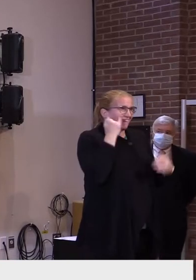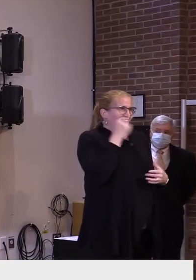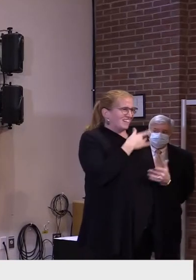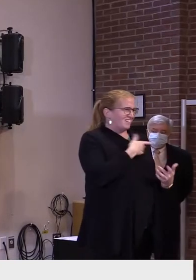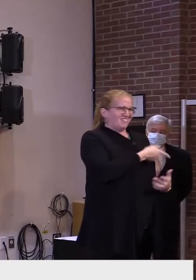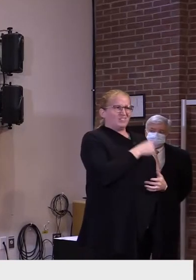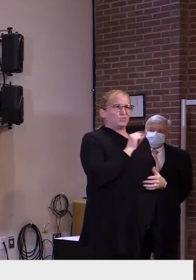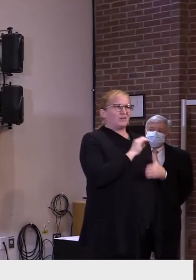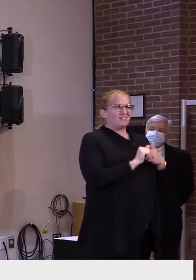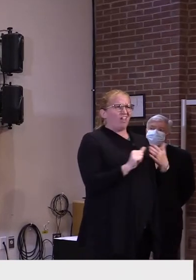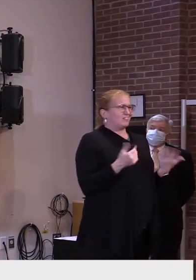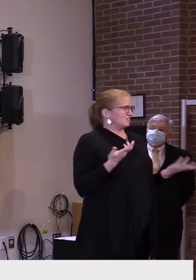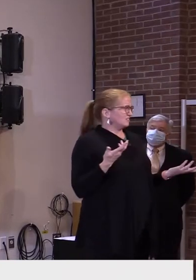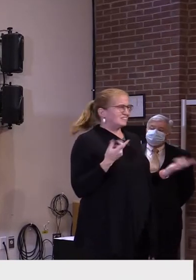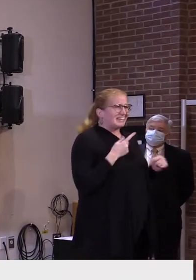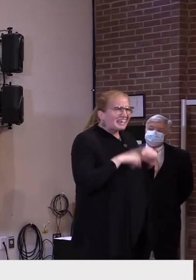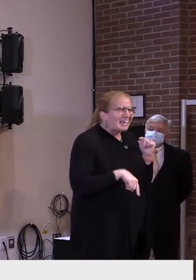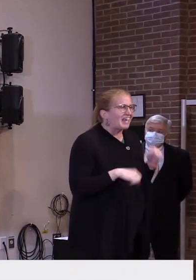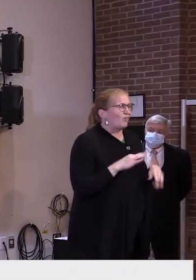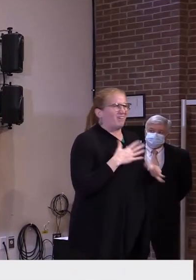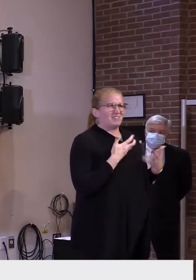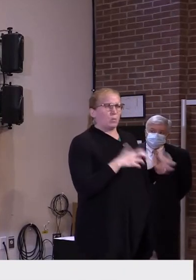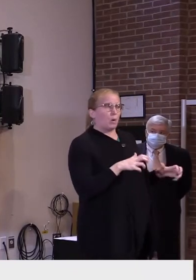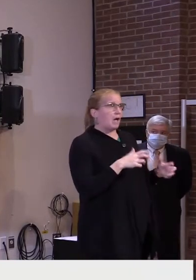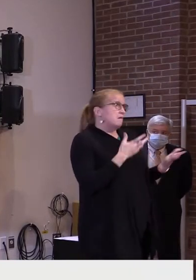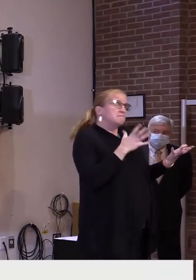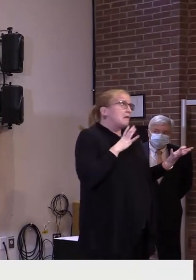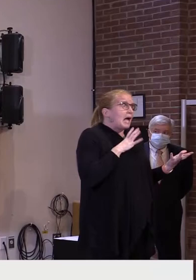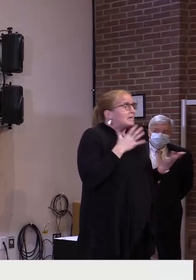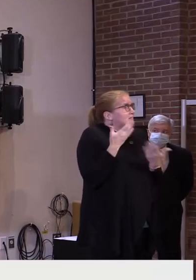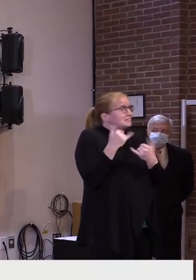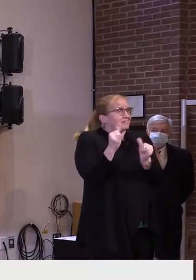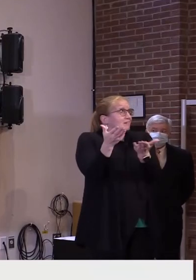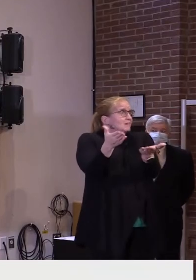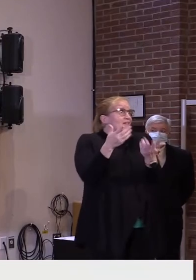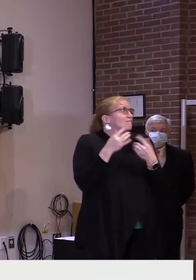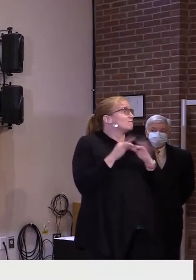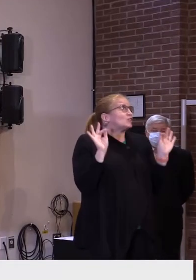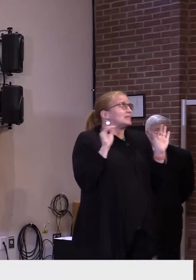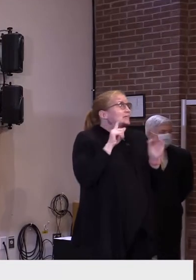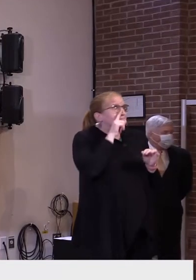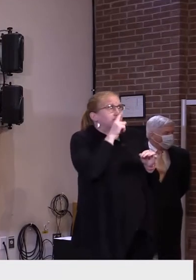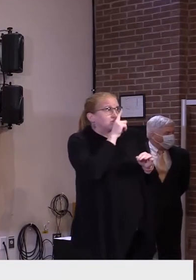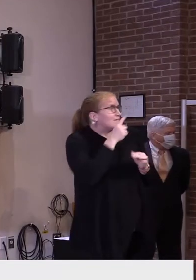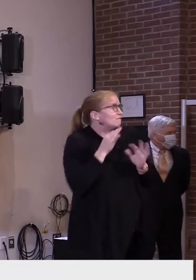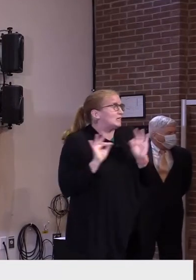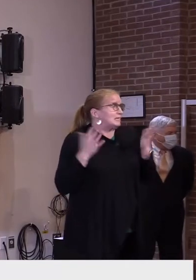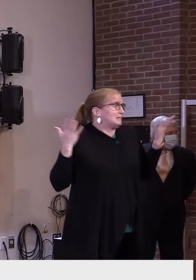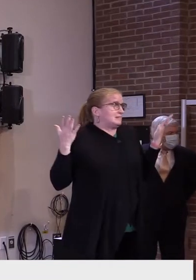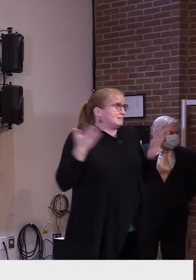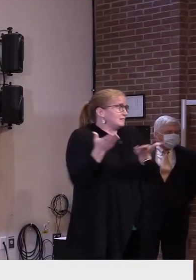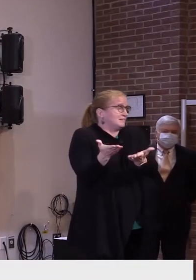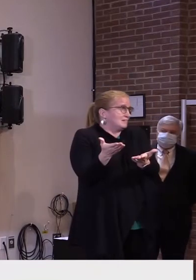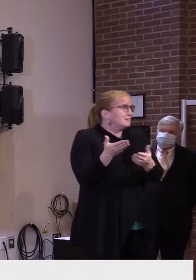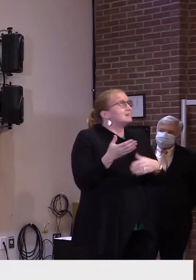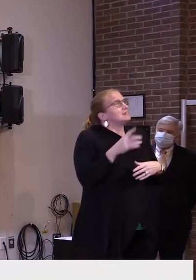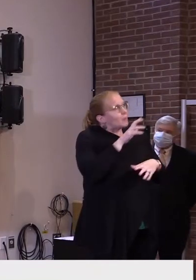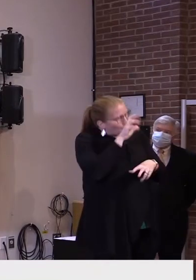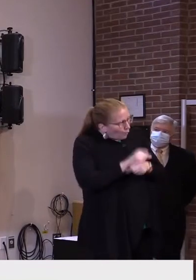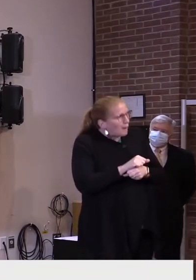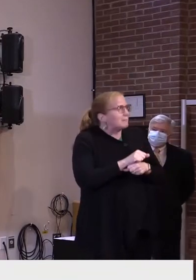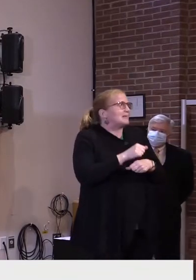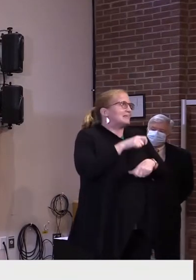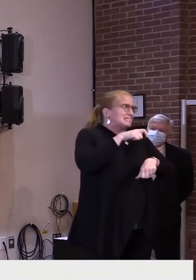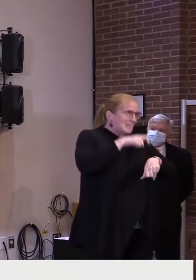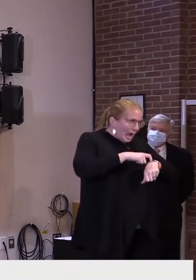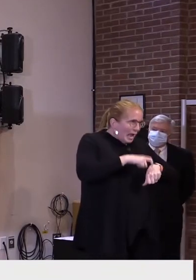are not able to spend that money to take advantage of the fact we still have free testing and just make sure they time it correctly so that